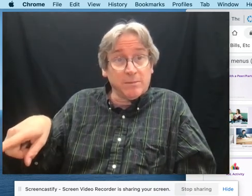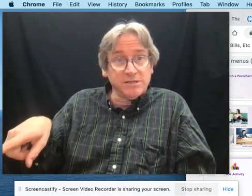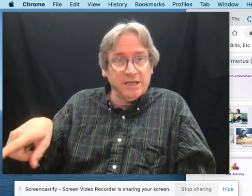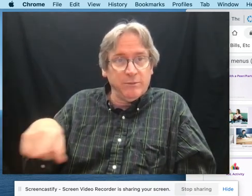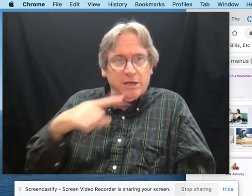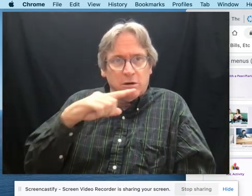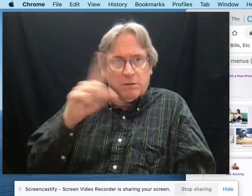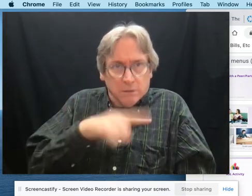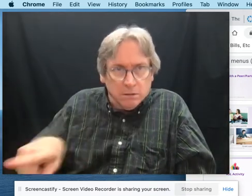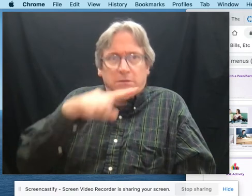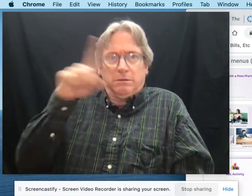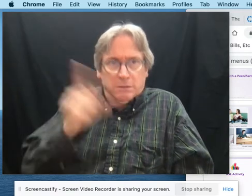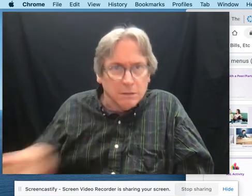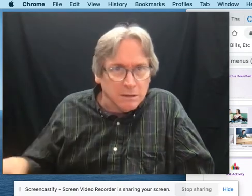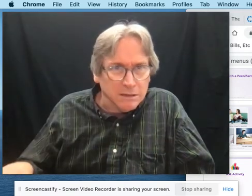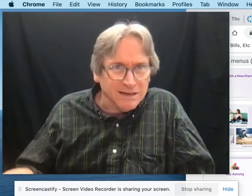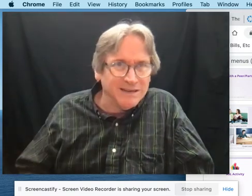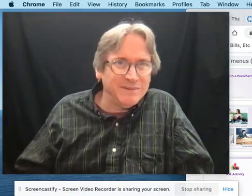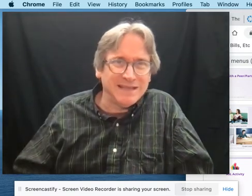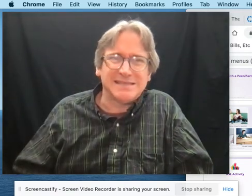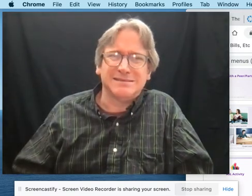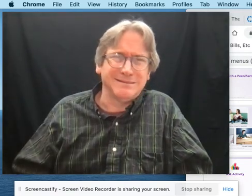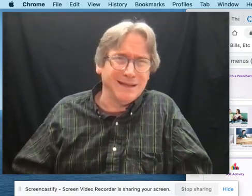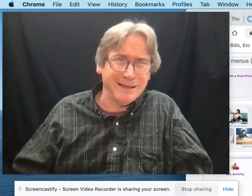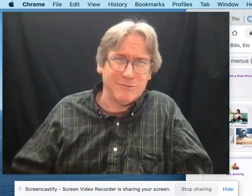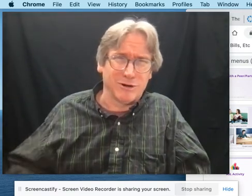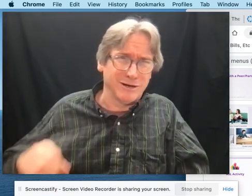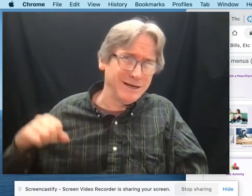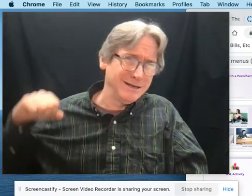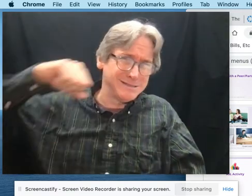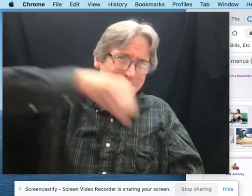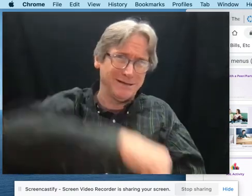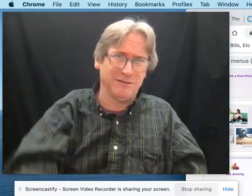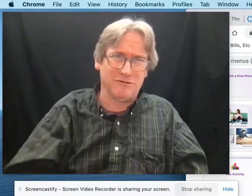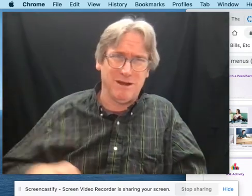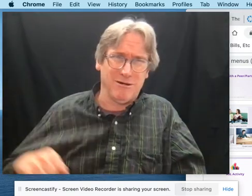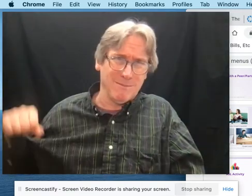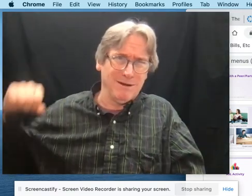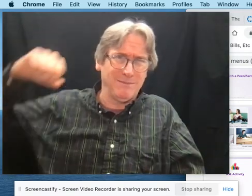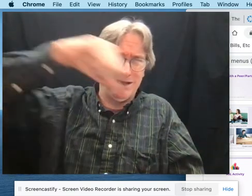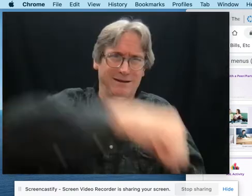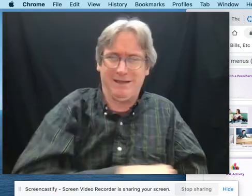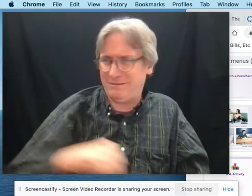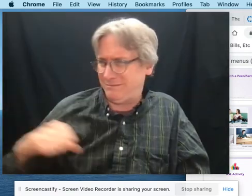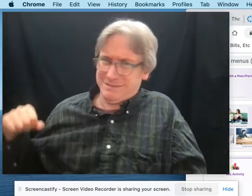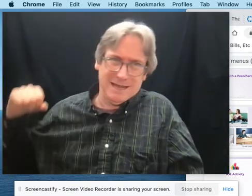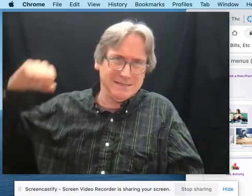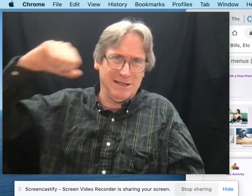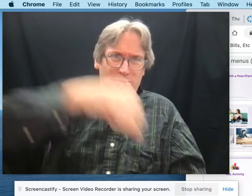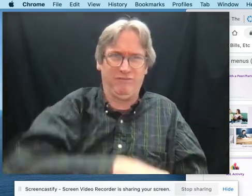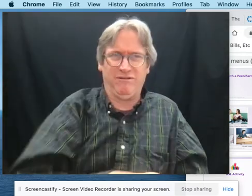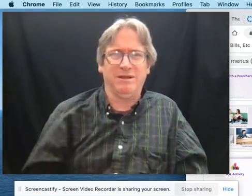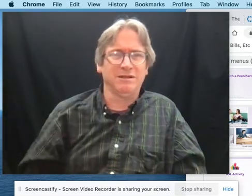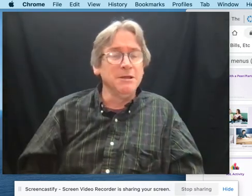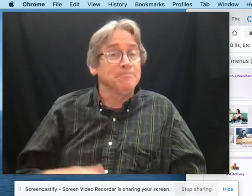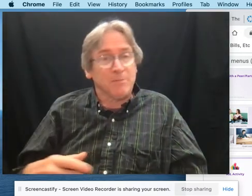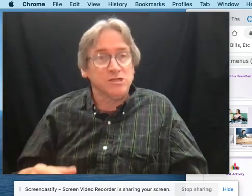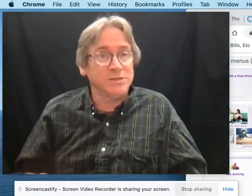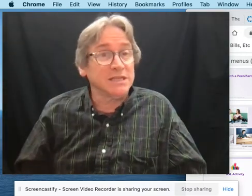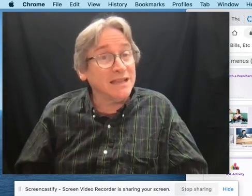do a double Z, we could go, but that's a lot of work, and that's like going to throw my arm out. I'm going to get like tennis elbow from